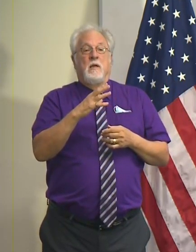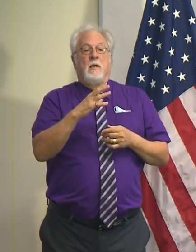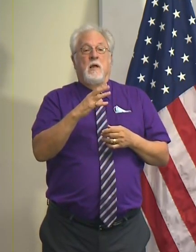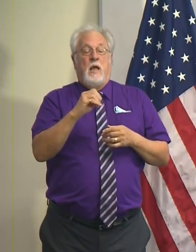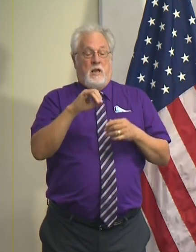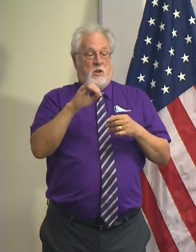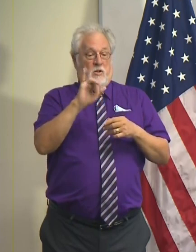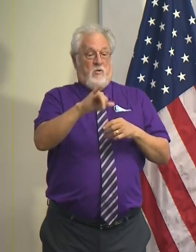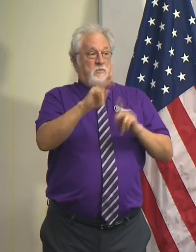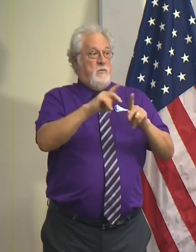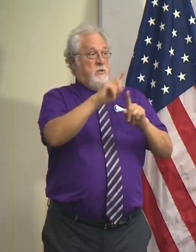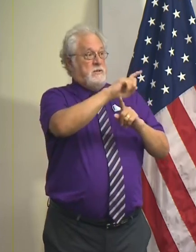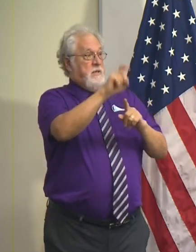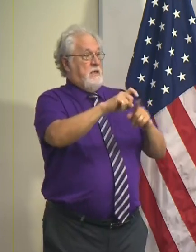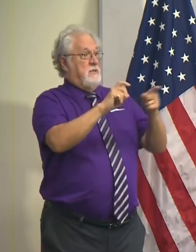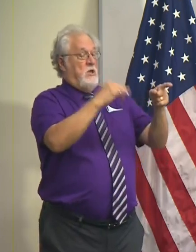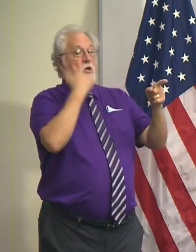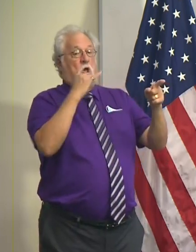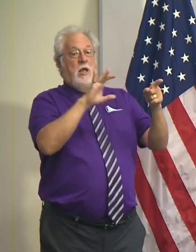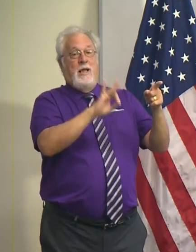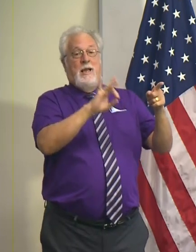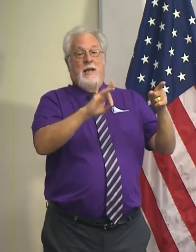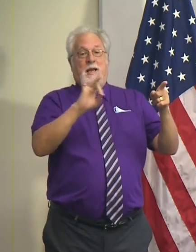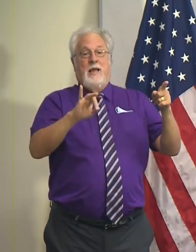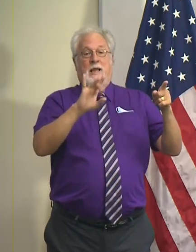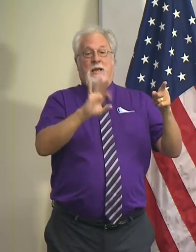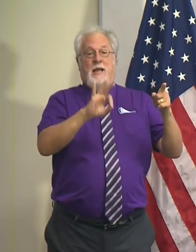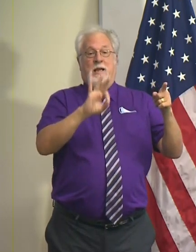Those individuals in Texas, they can call